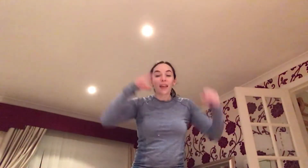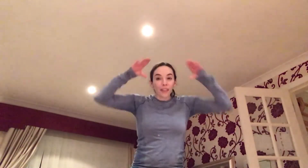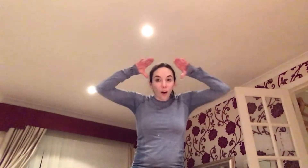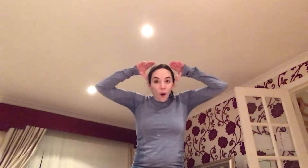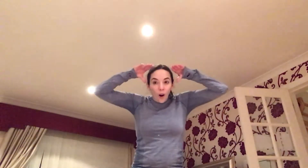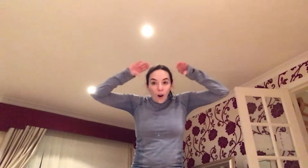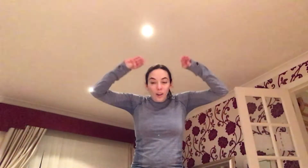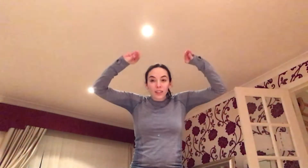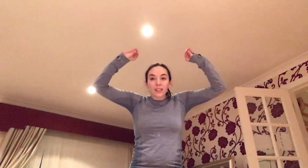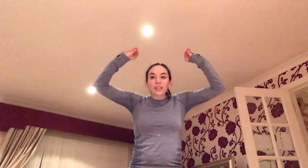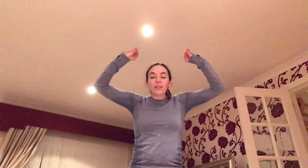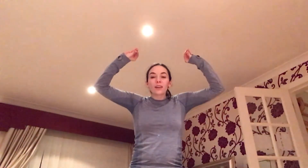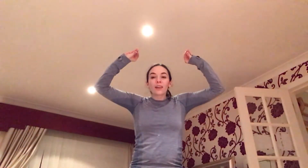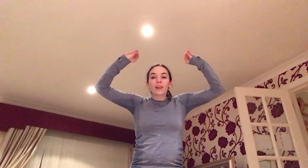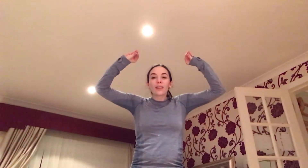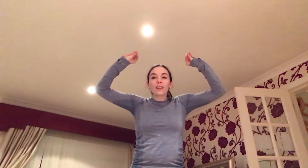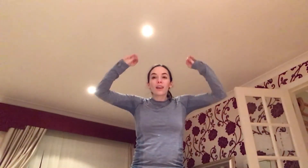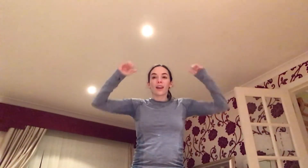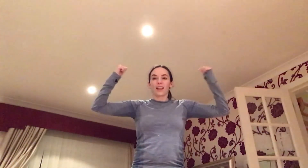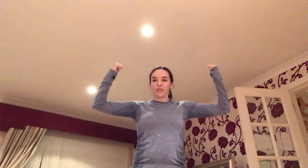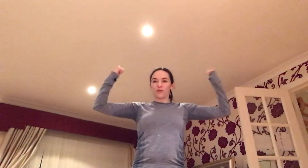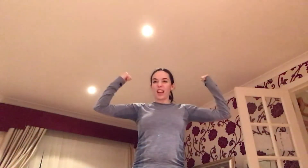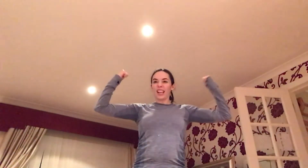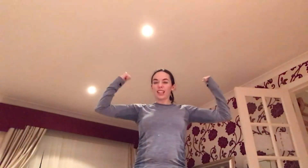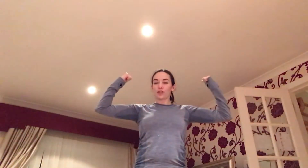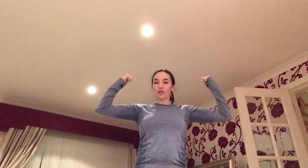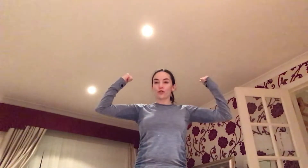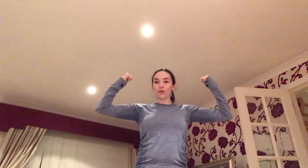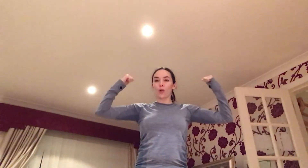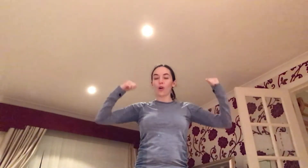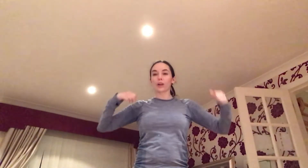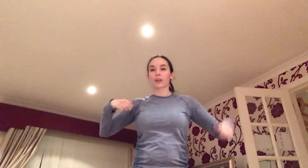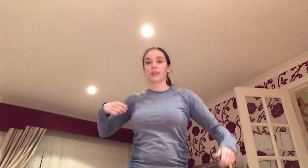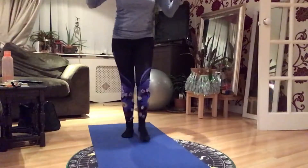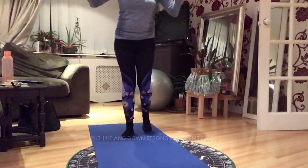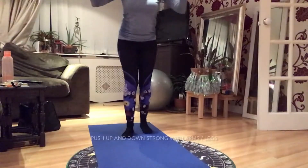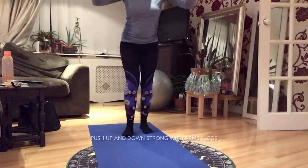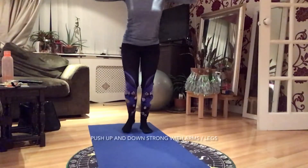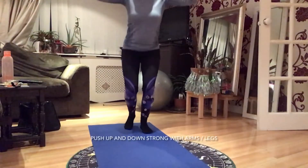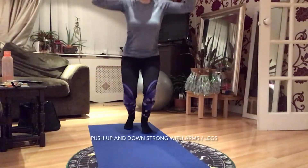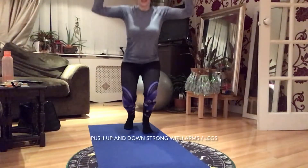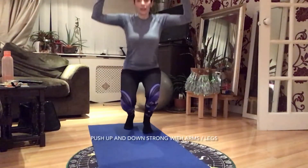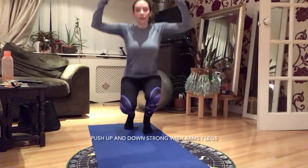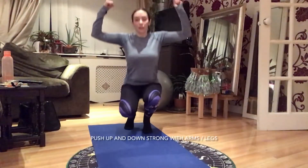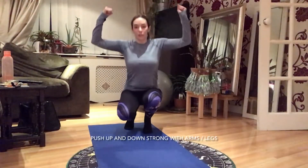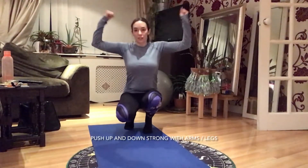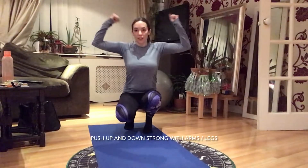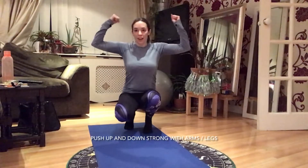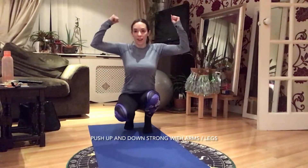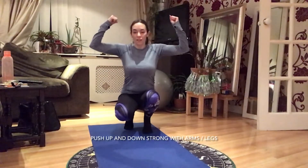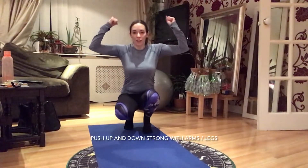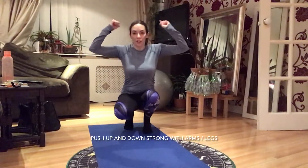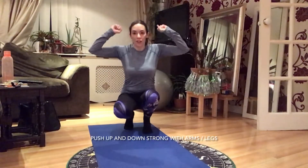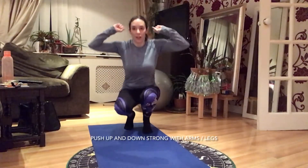The ox is very strong. He lifts heavy